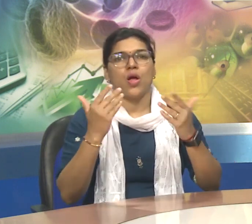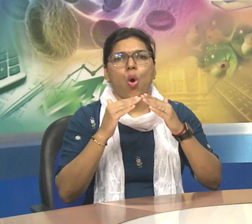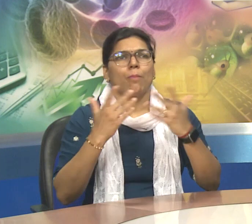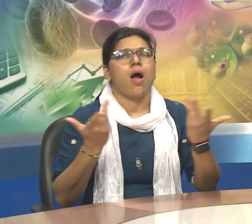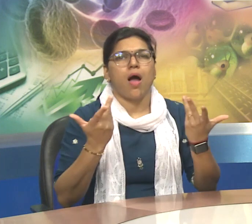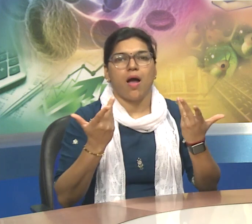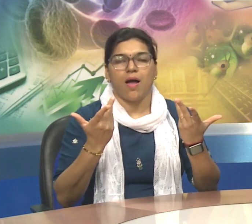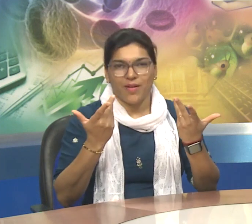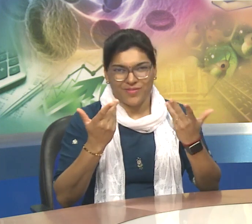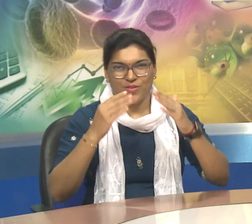Shelters.